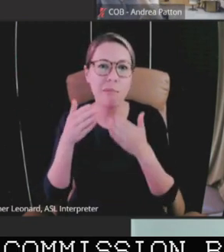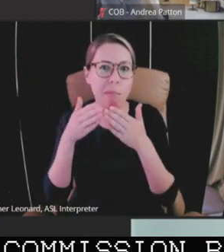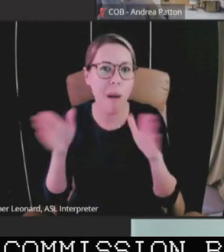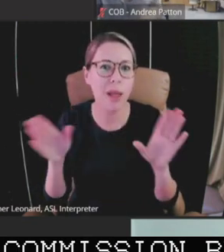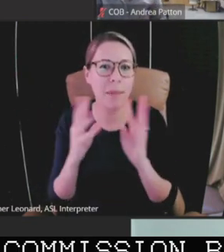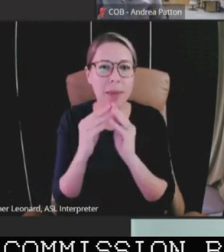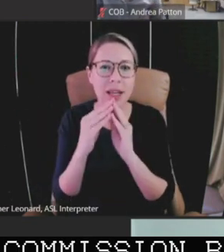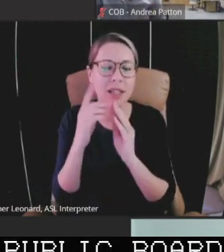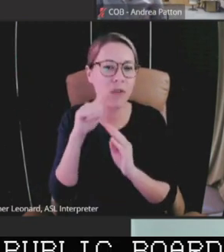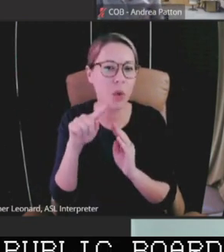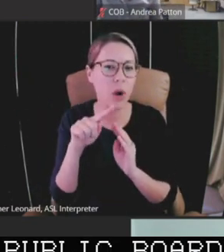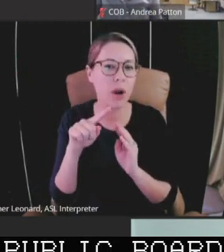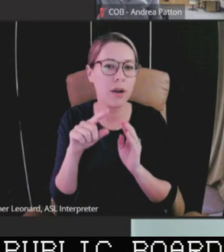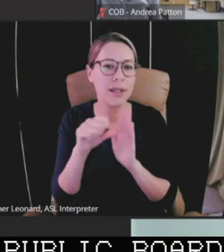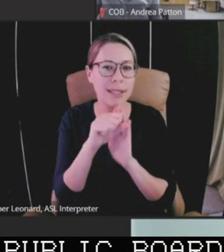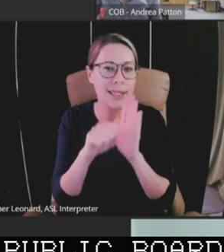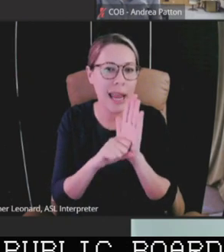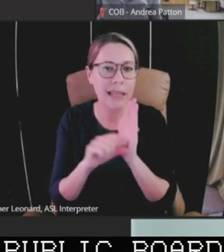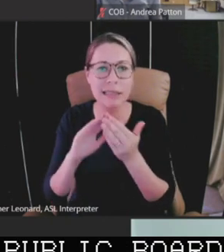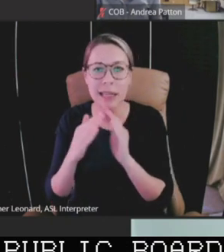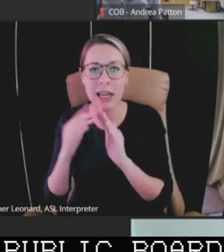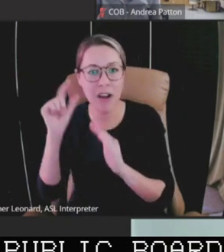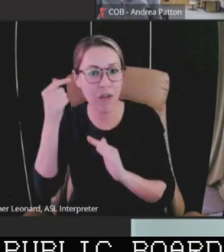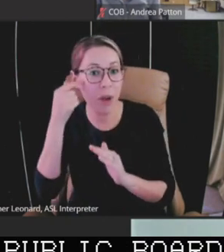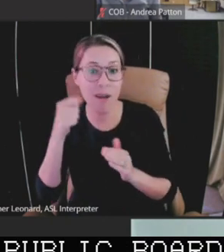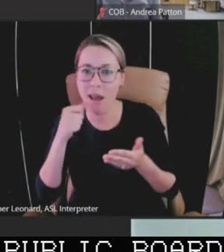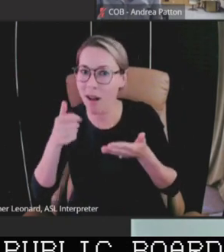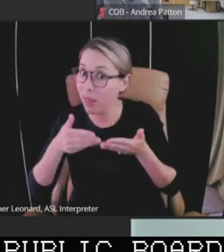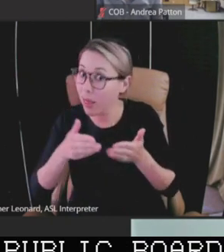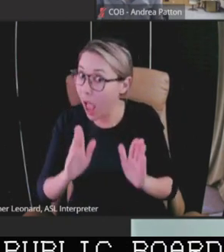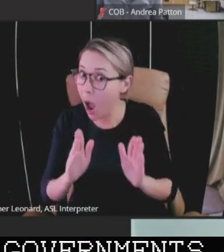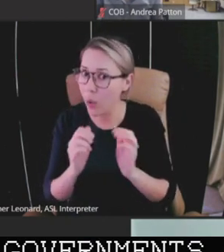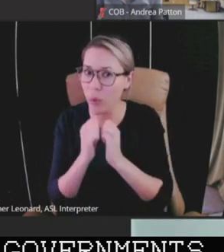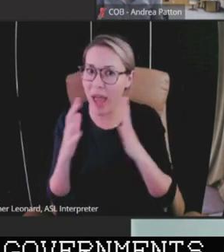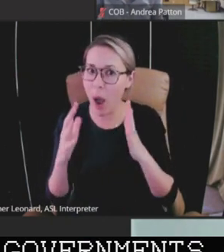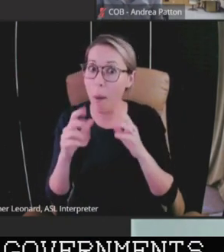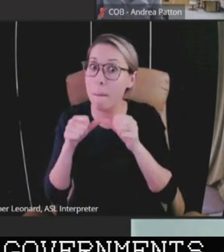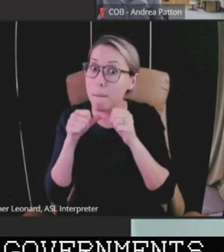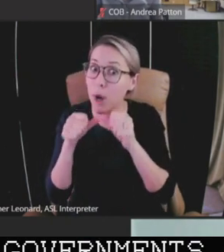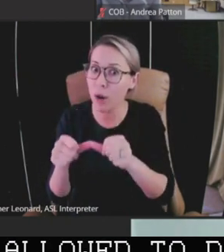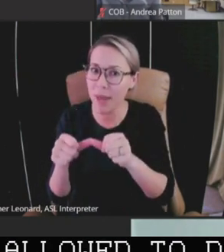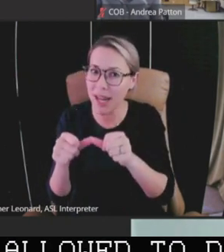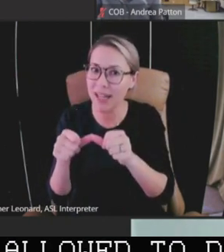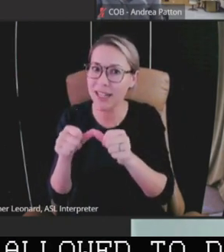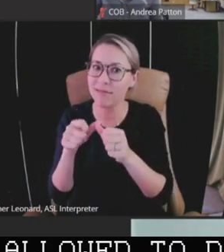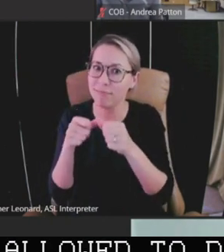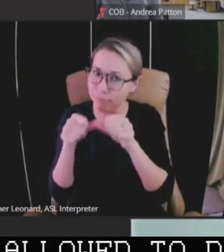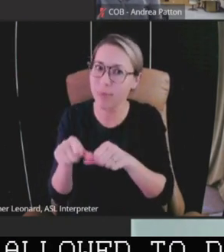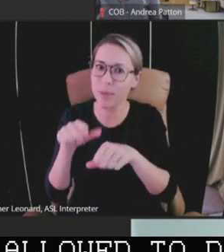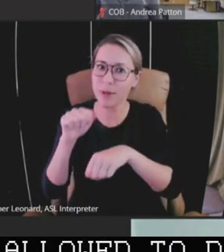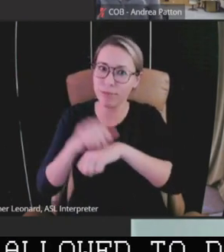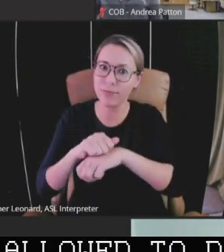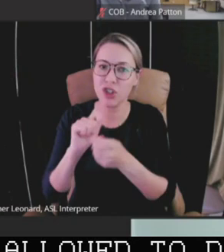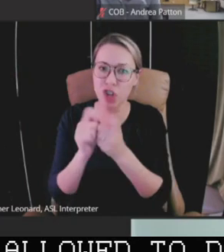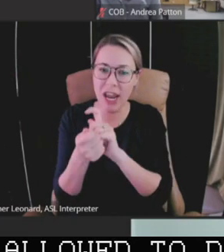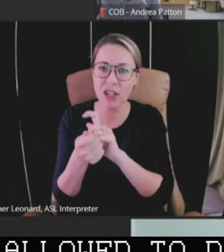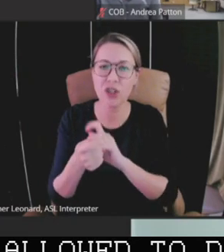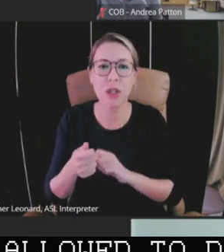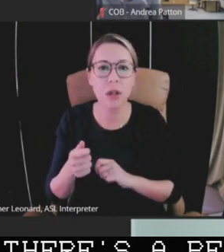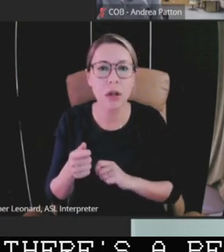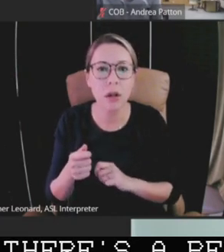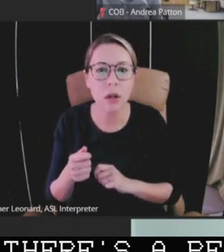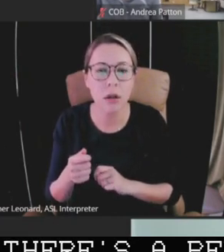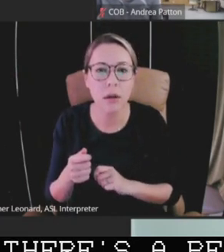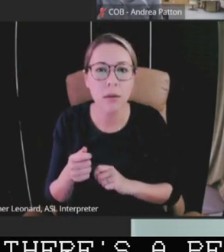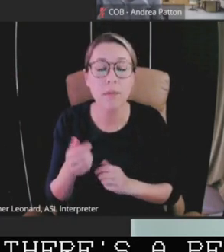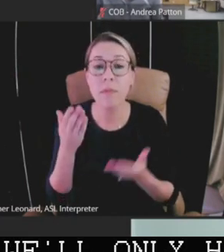state governments aren't gonna be allowed to do that unless there's a permanent change. And we'll only have the option of doing it, and maybe